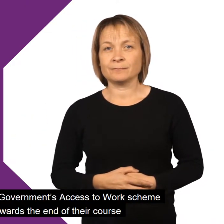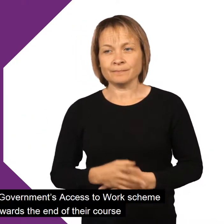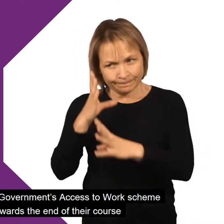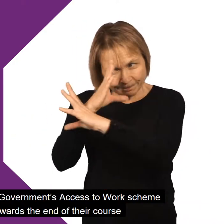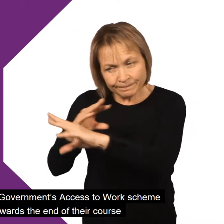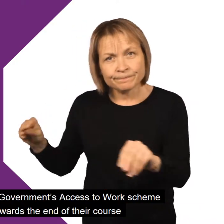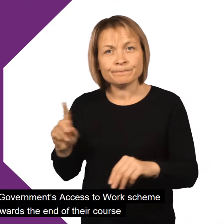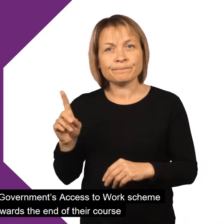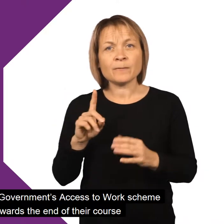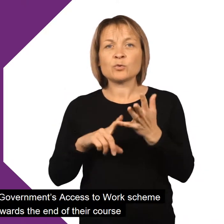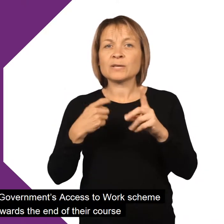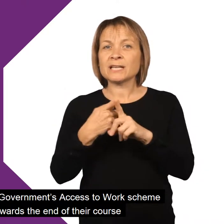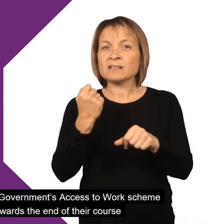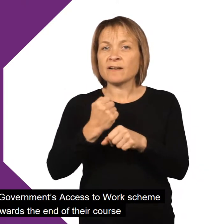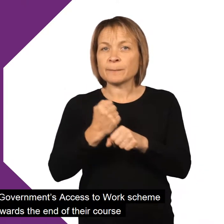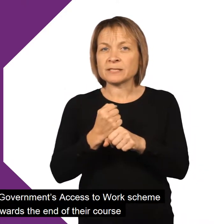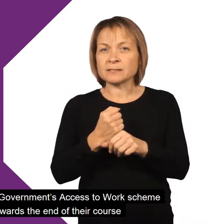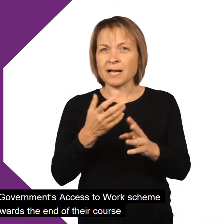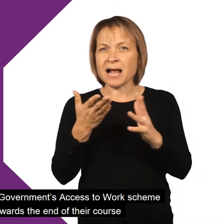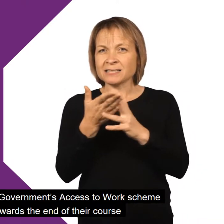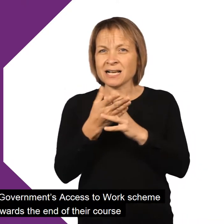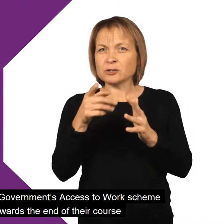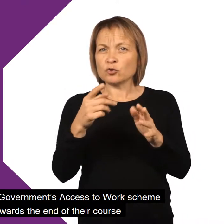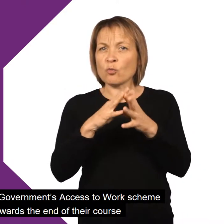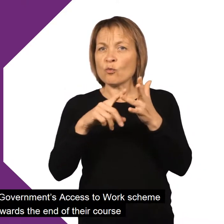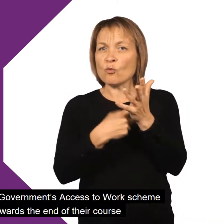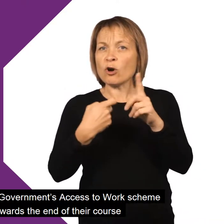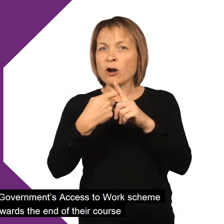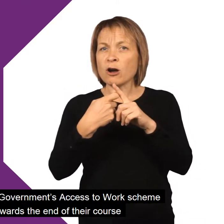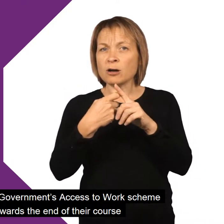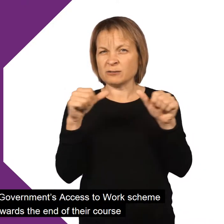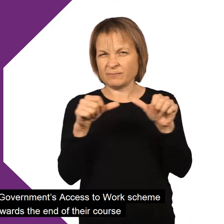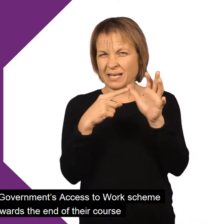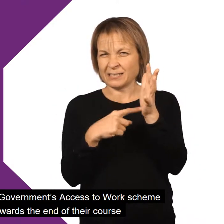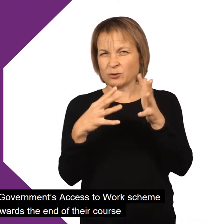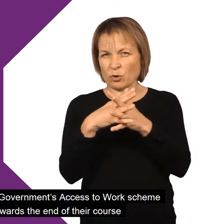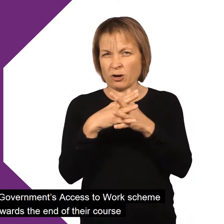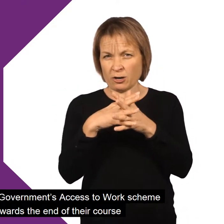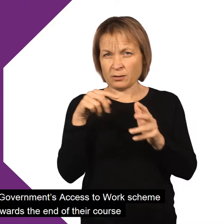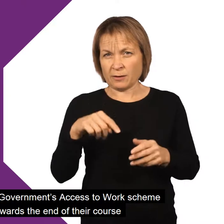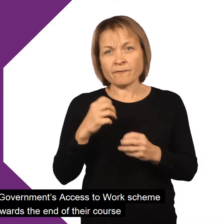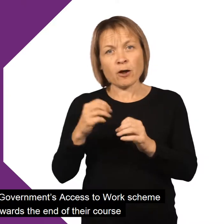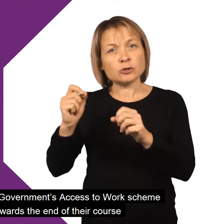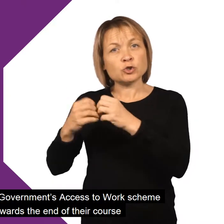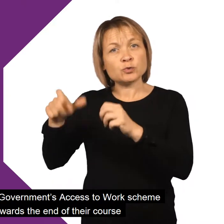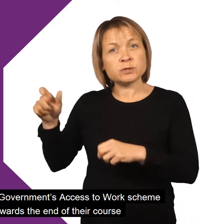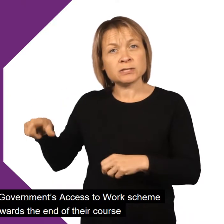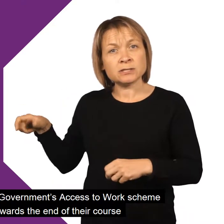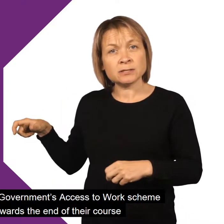Raise awareness of the UK Government's Access to Work scheme for students who use BSL towards the